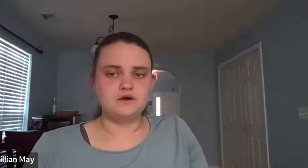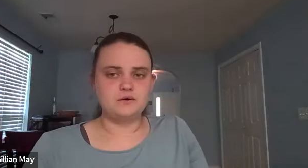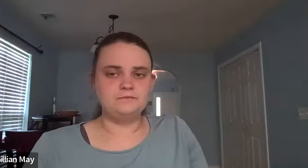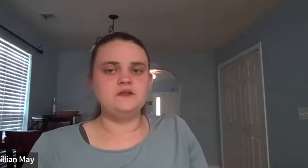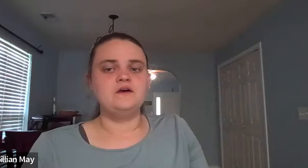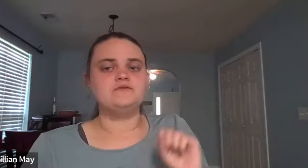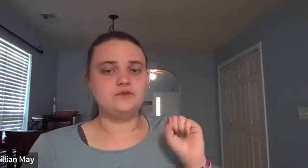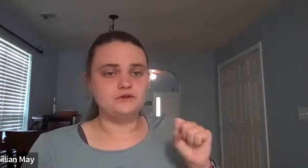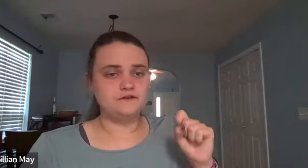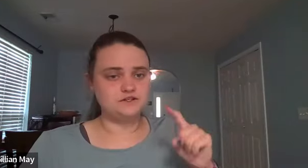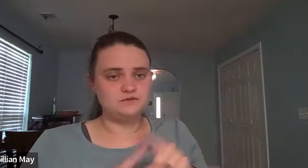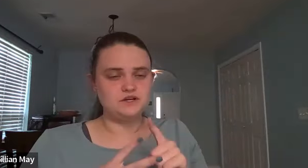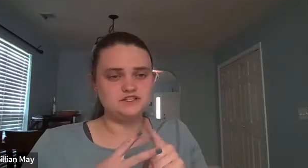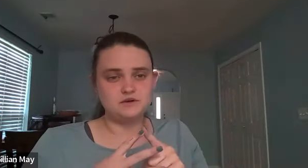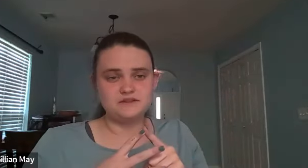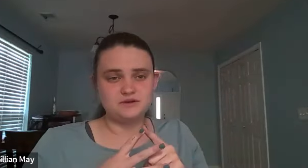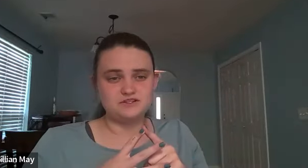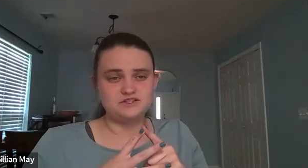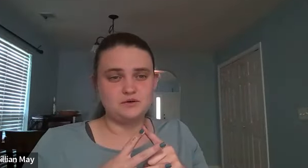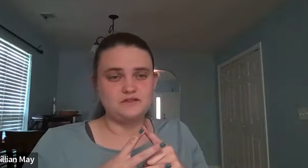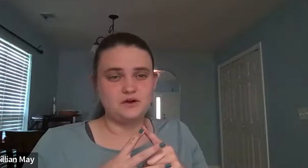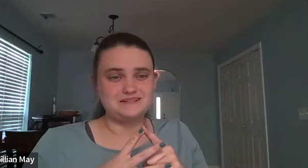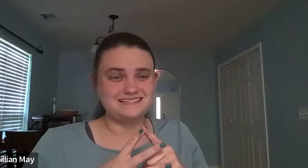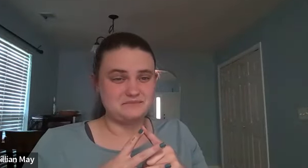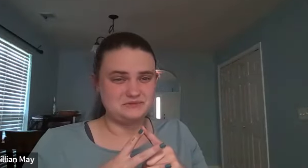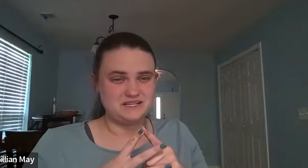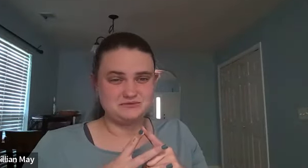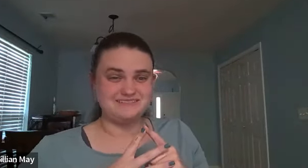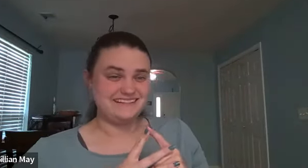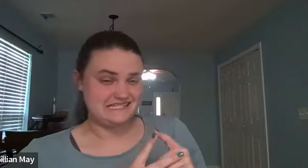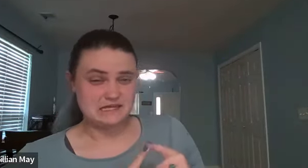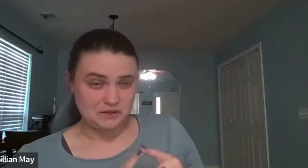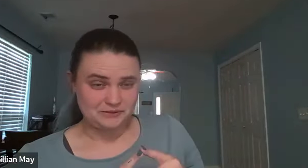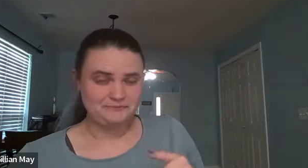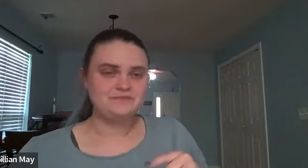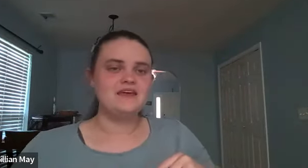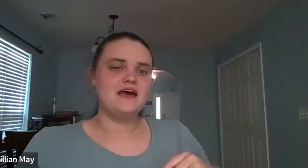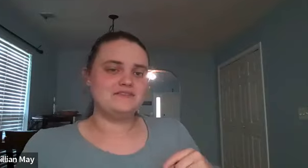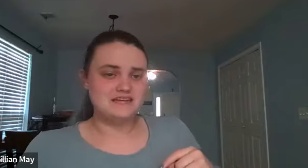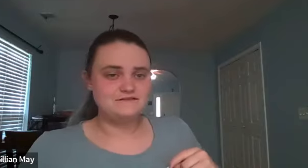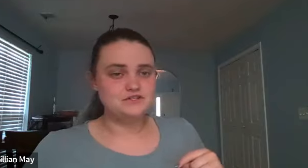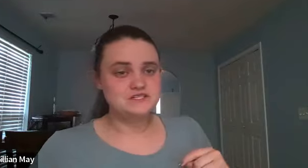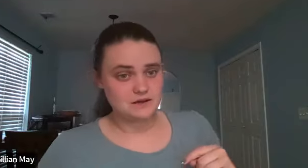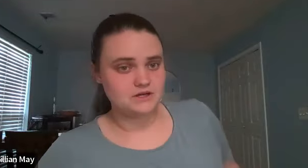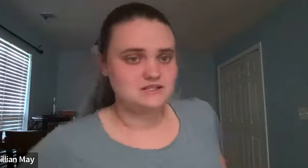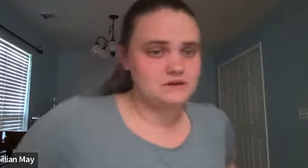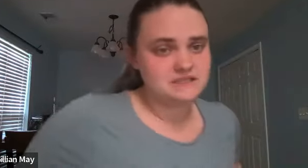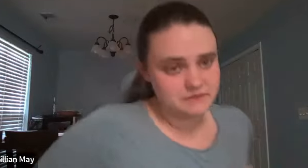So for the first one we're going to start with our summer because we're still in summer. And the sign for summer is going to